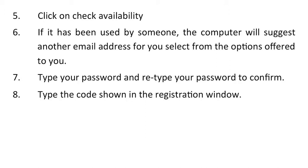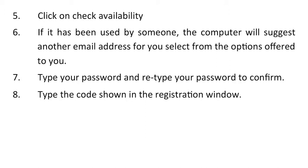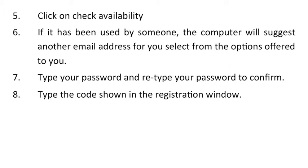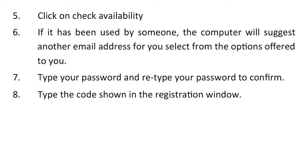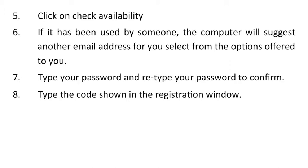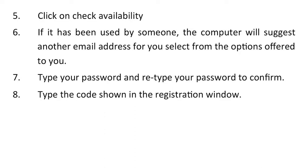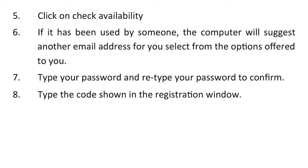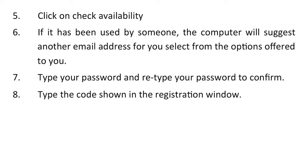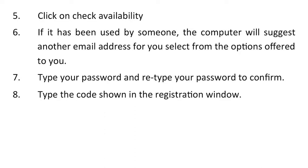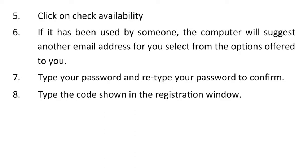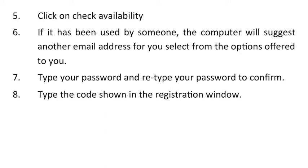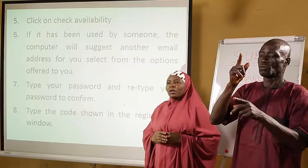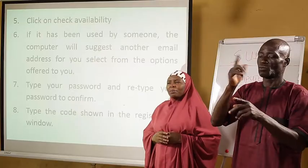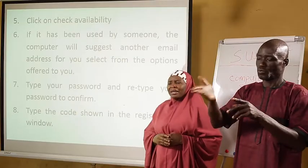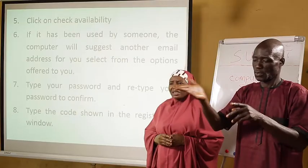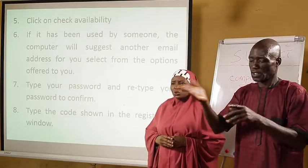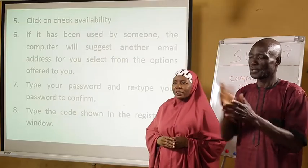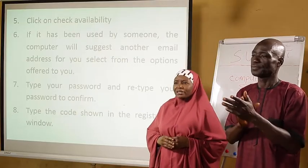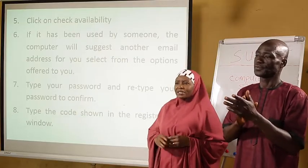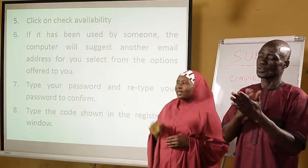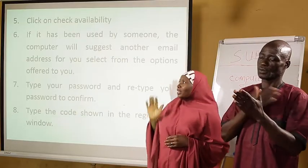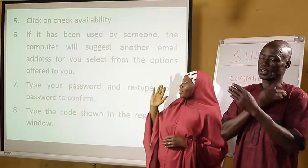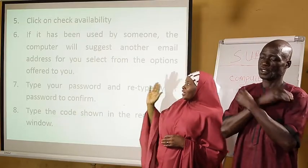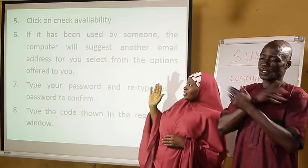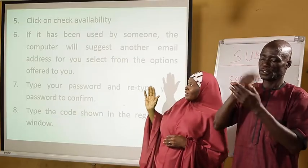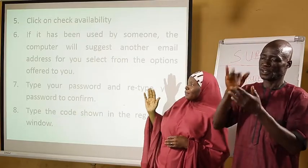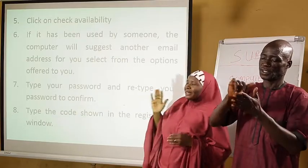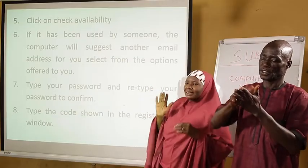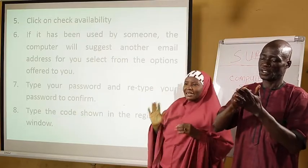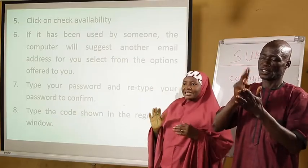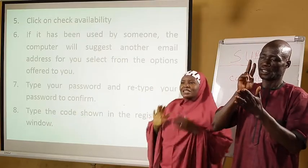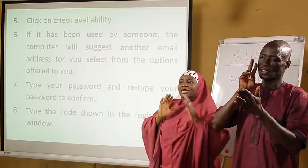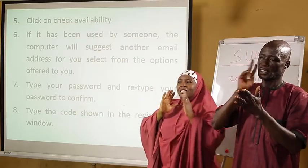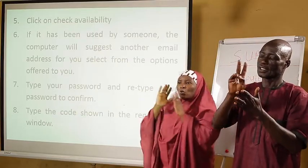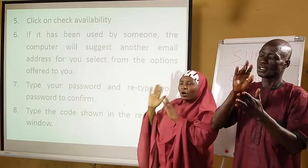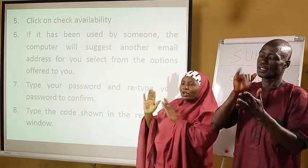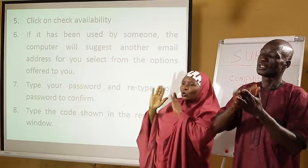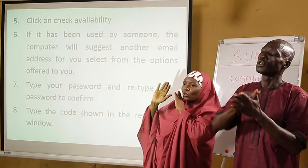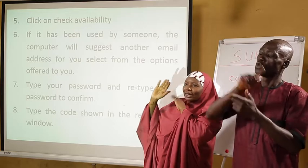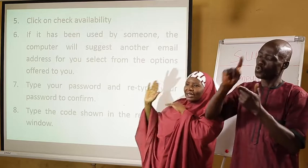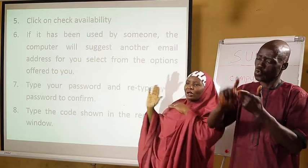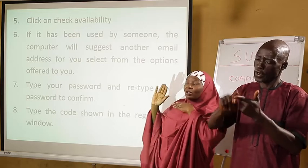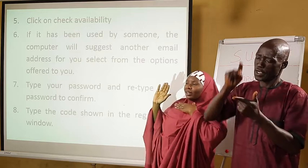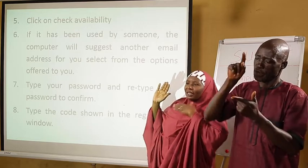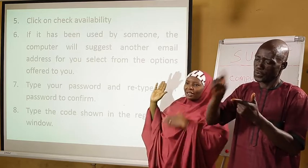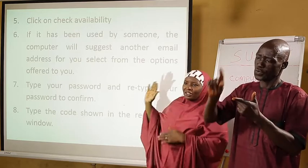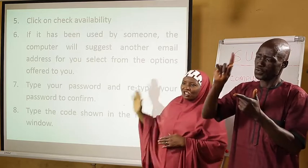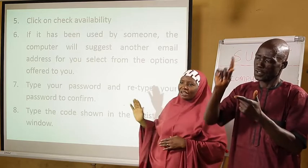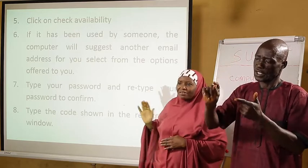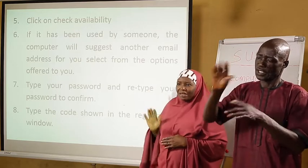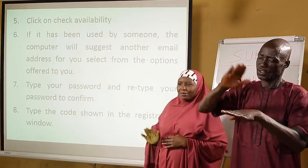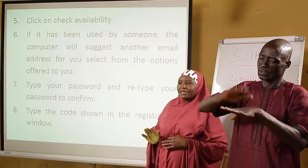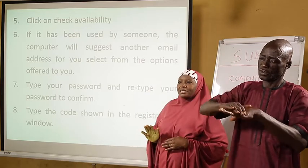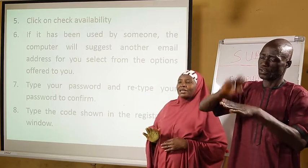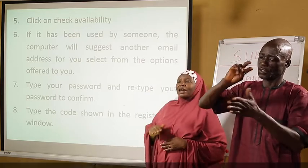the options offered to you. My dear students, this step is that when you click on the